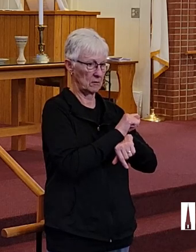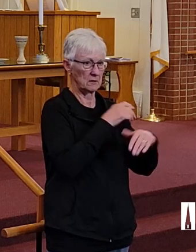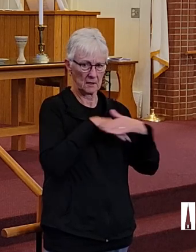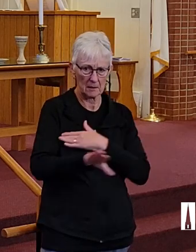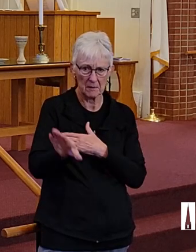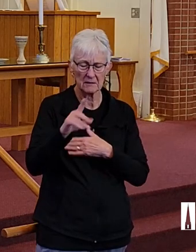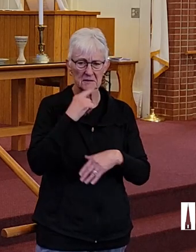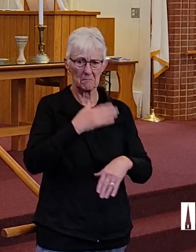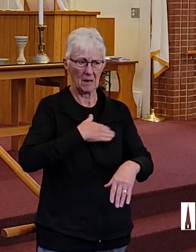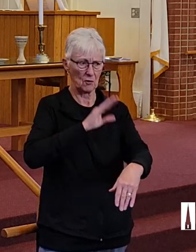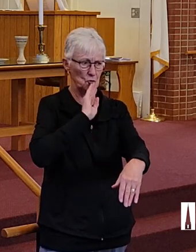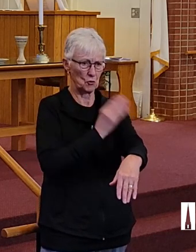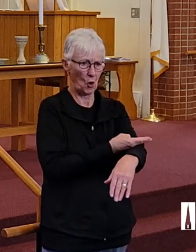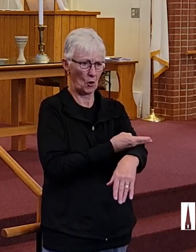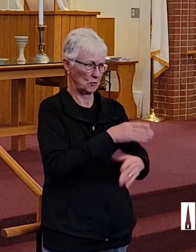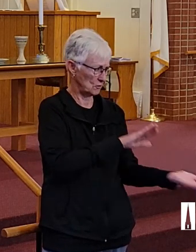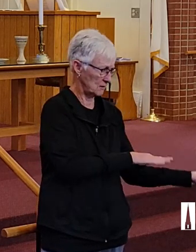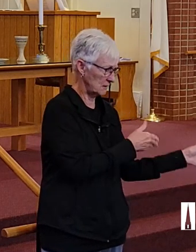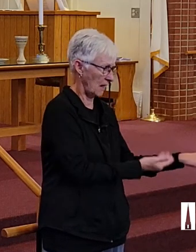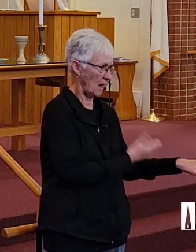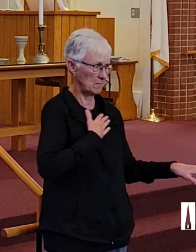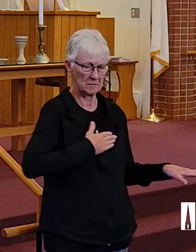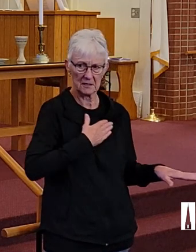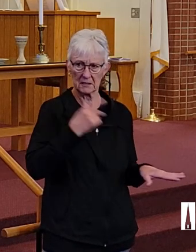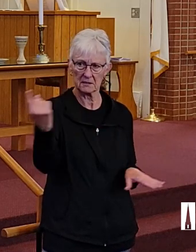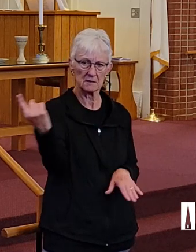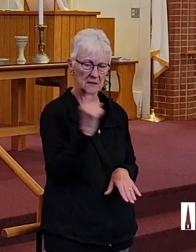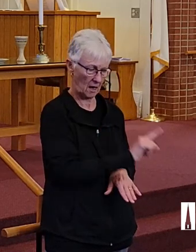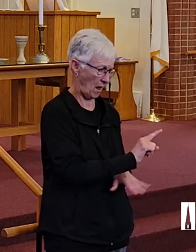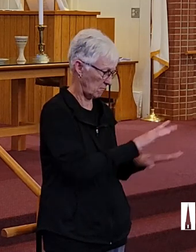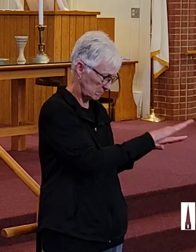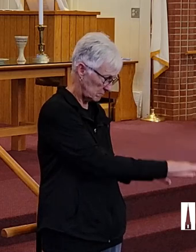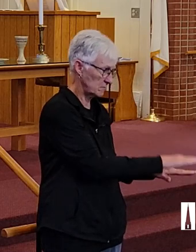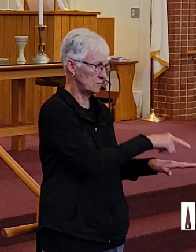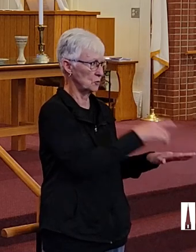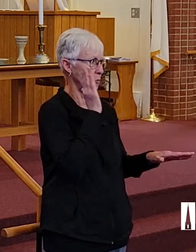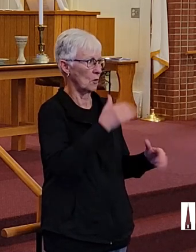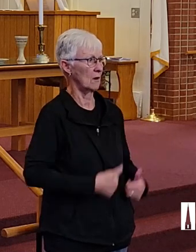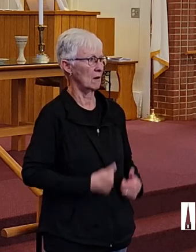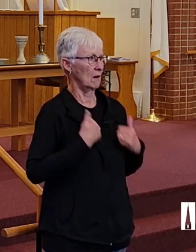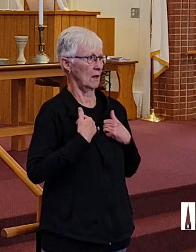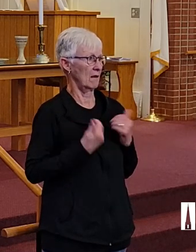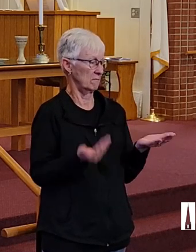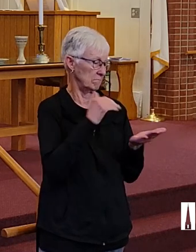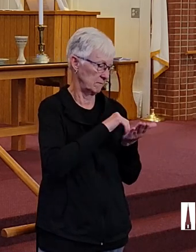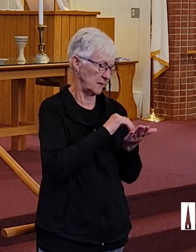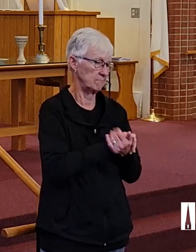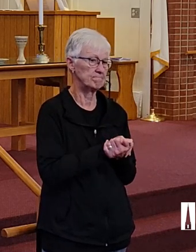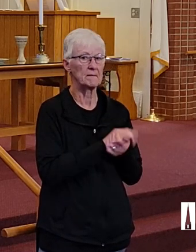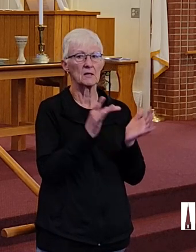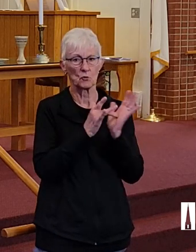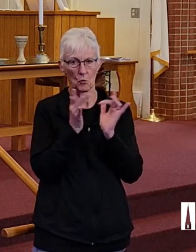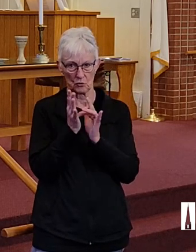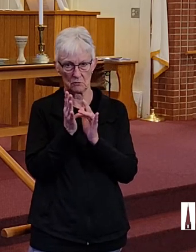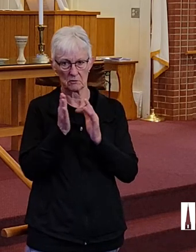died, but come and lay your hand on her, and she will live." And Jesus got up and followed him with